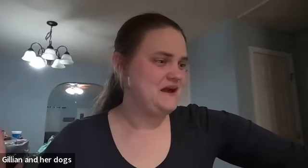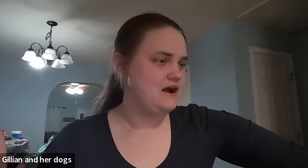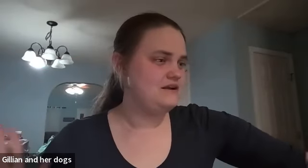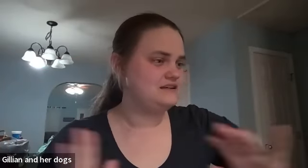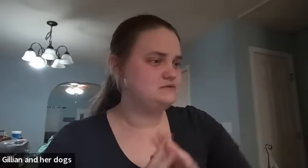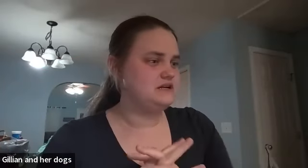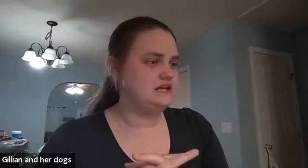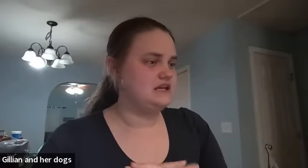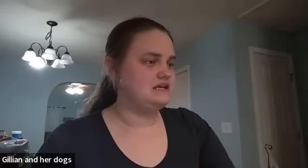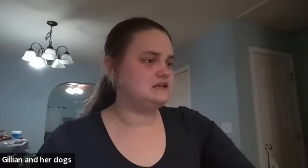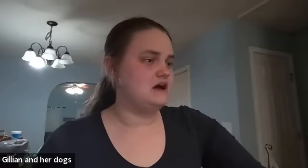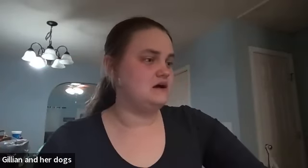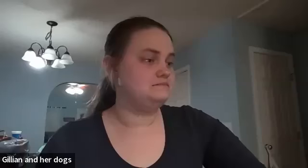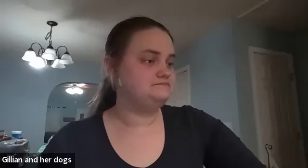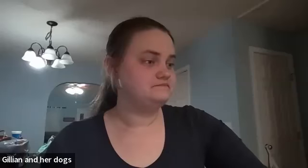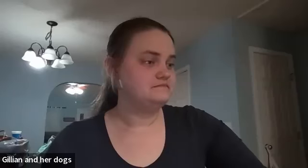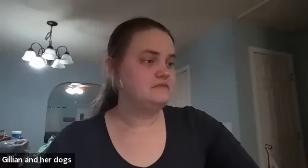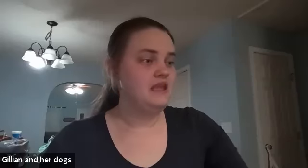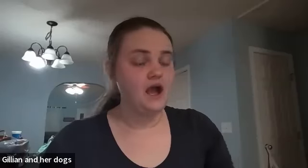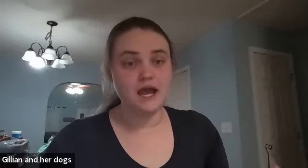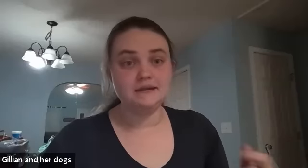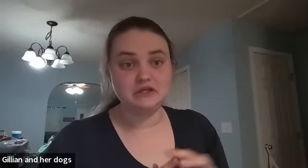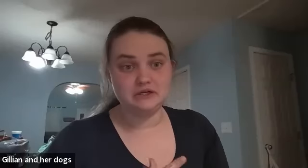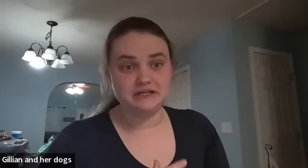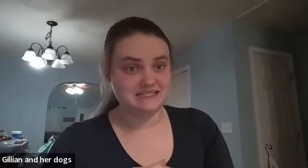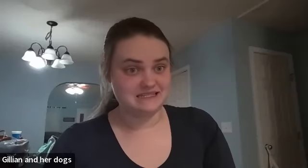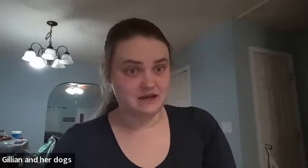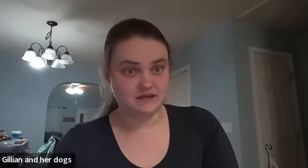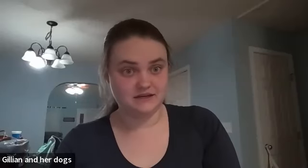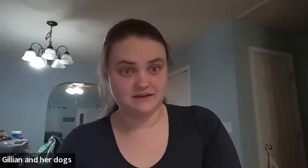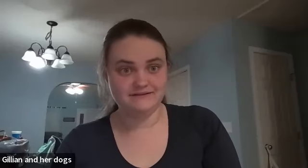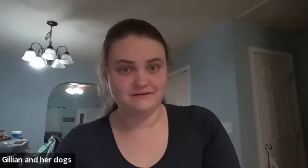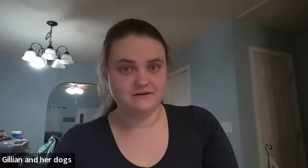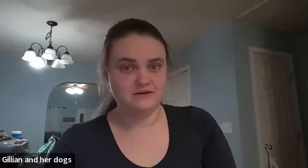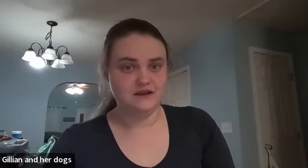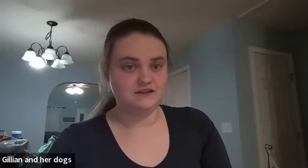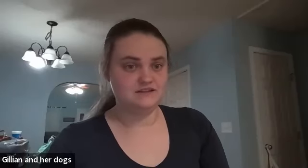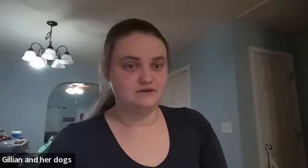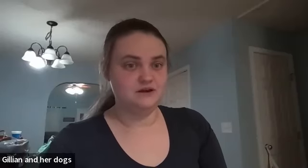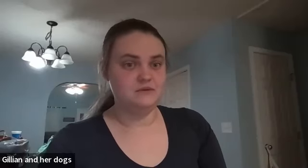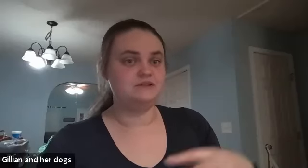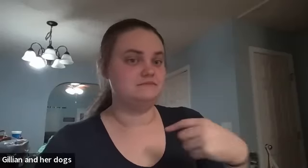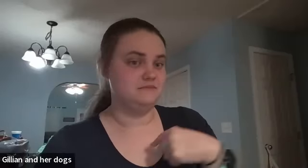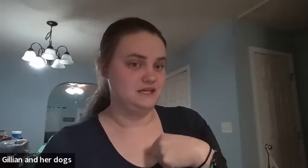Our next one is, I am learning to sign. Okay. So y'all remember it's